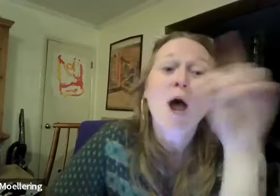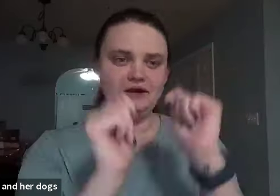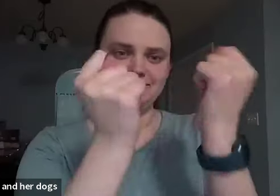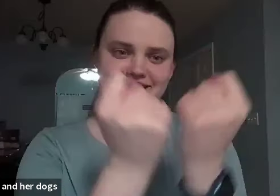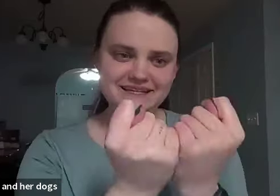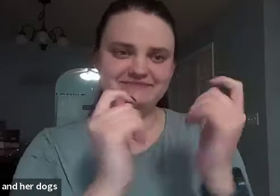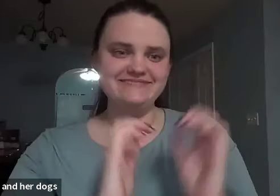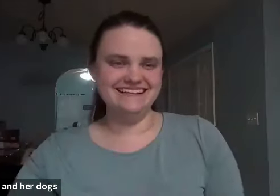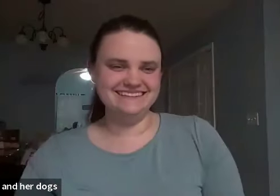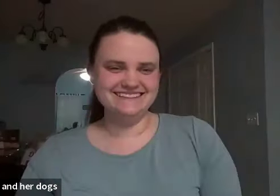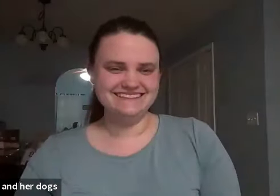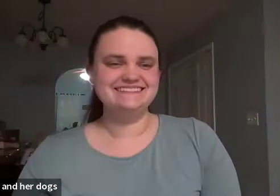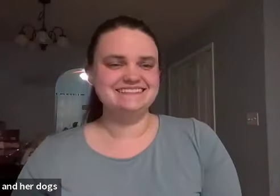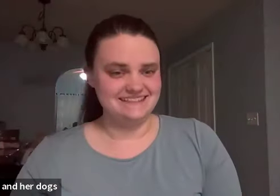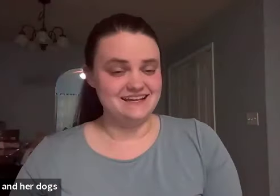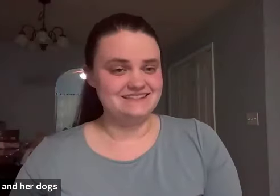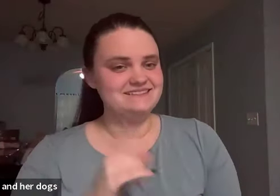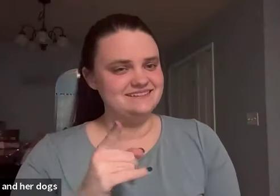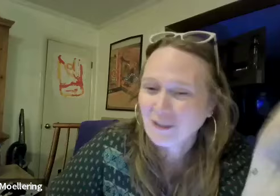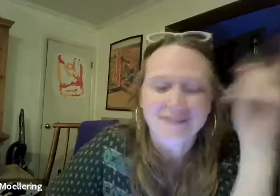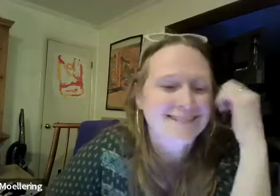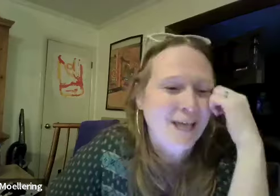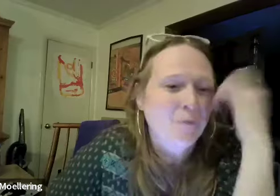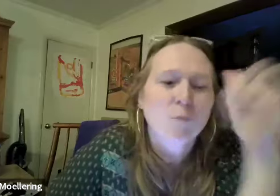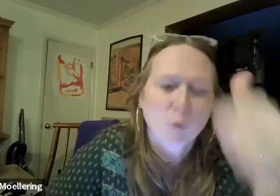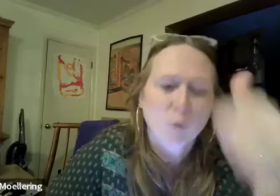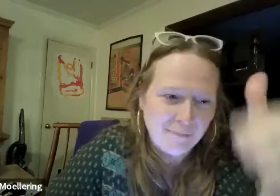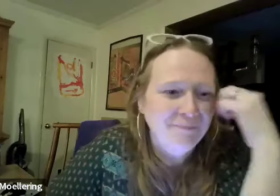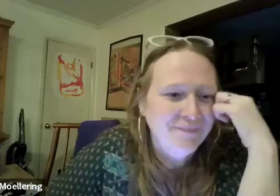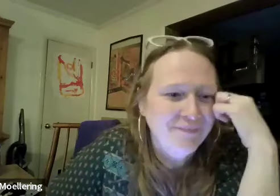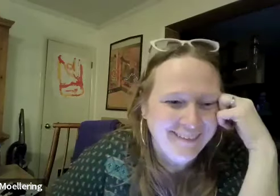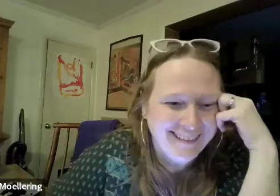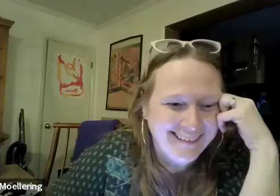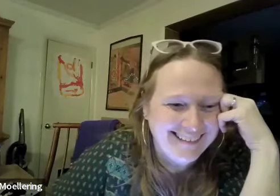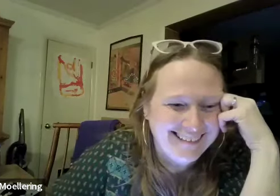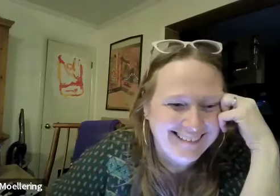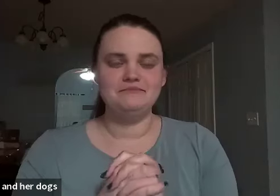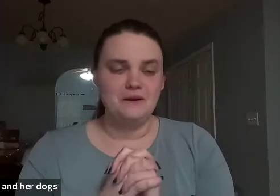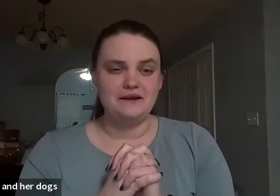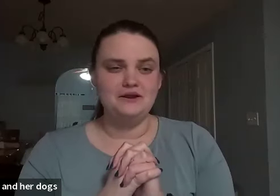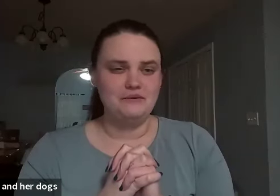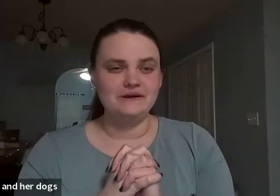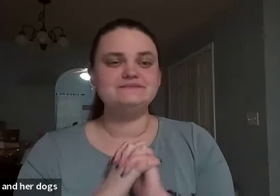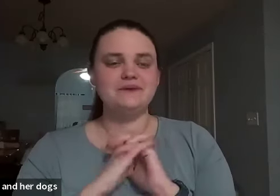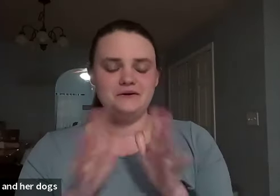we are But we have this class are yes, pre-recorded, so we're good. yes, that'll be fine. All right, no worries.